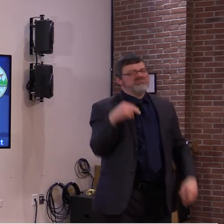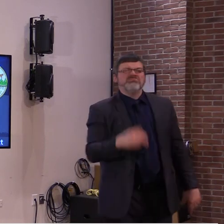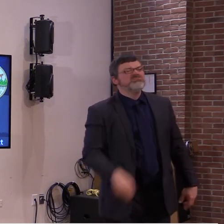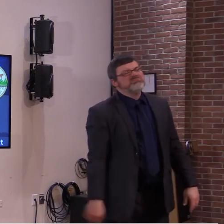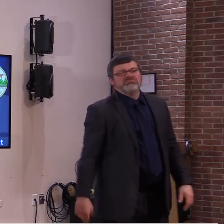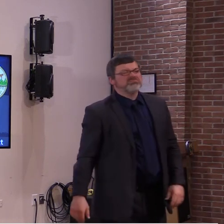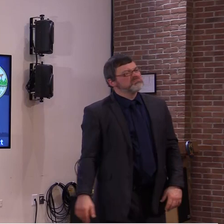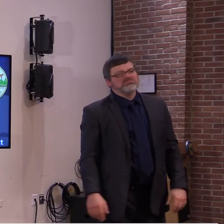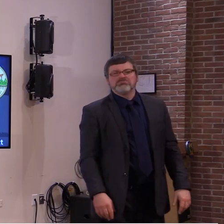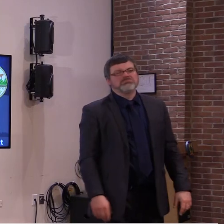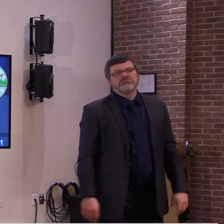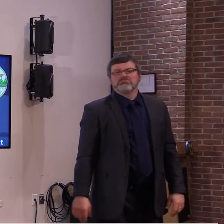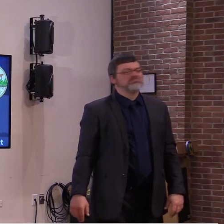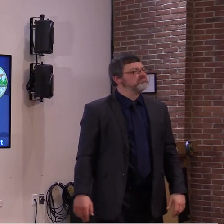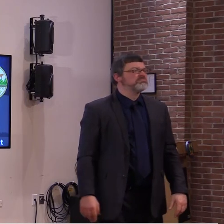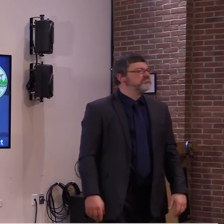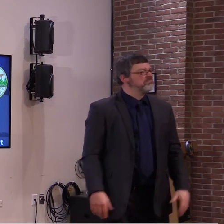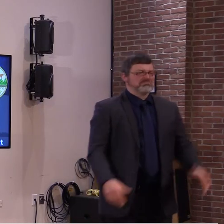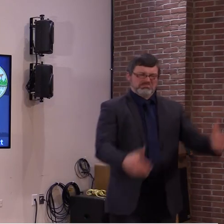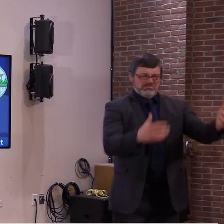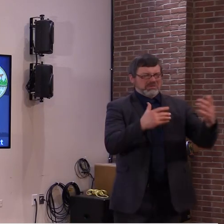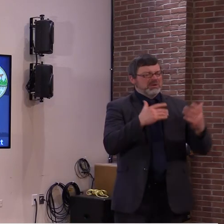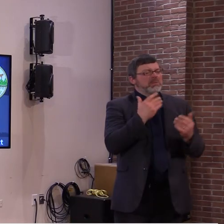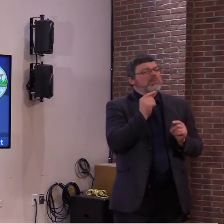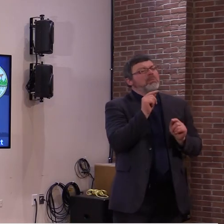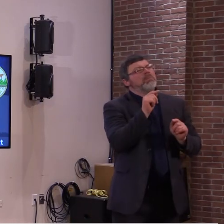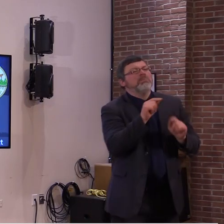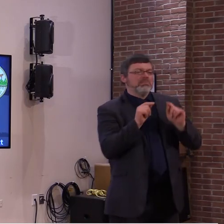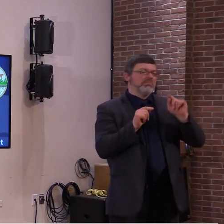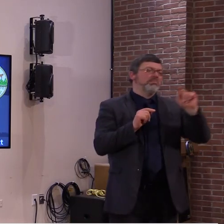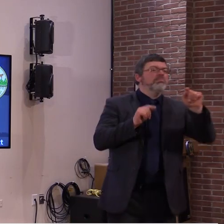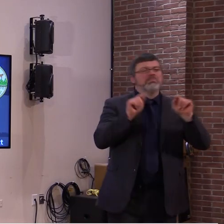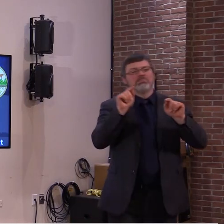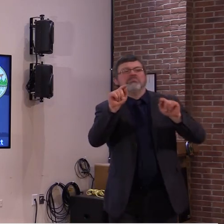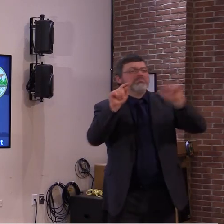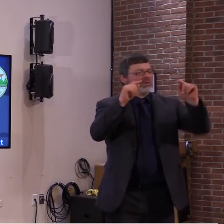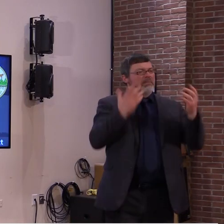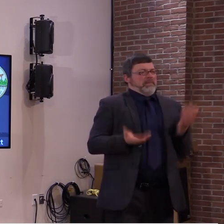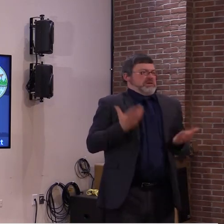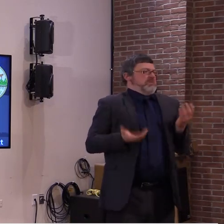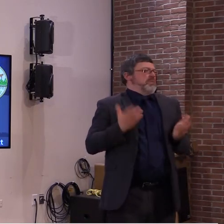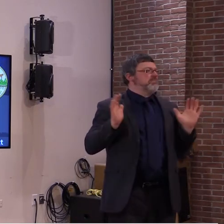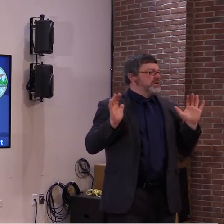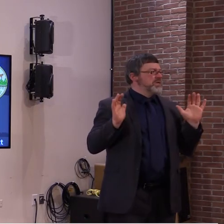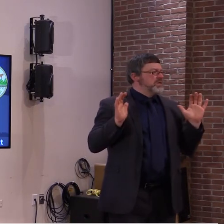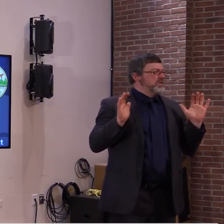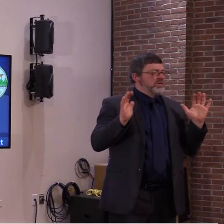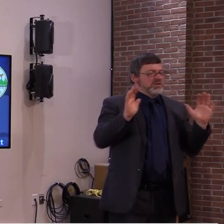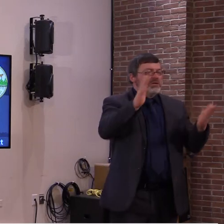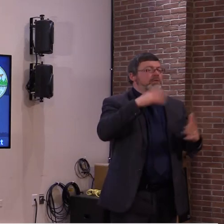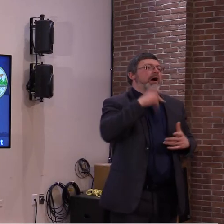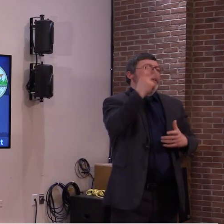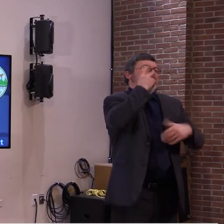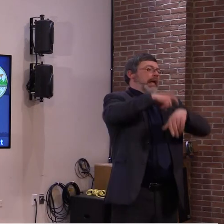higher rate than 40 or 50% for sure. But we'll let you know as we find out more.